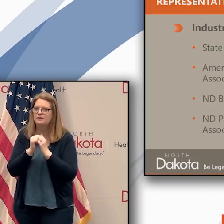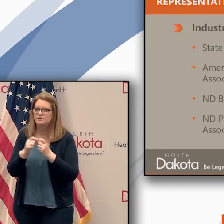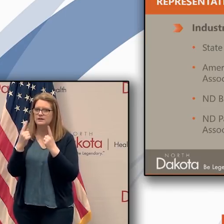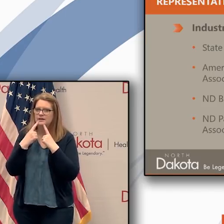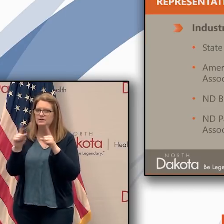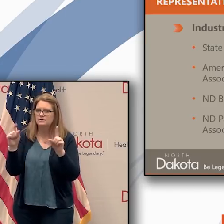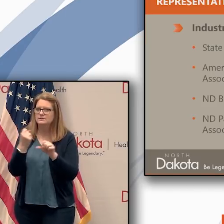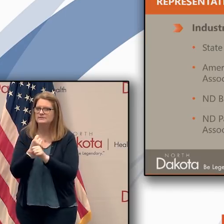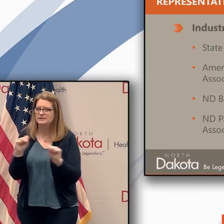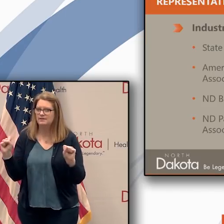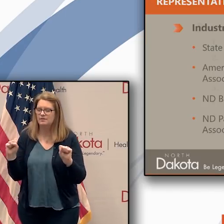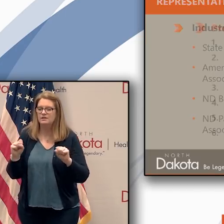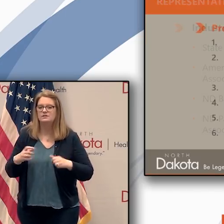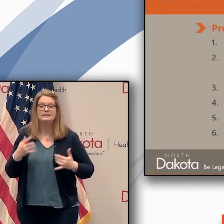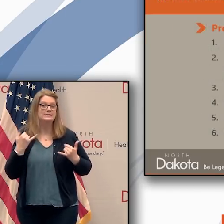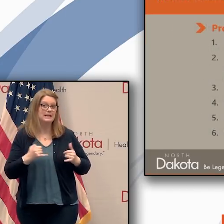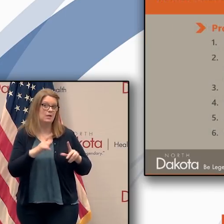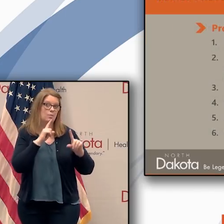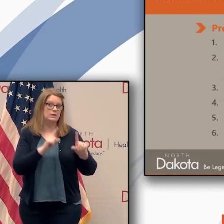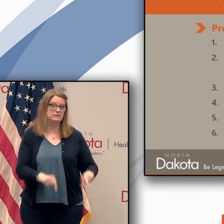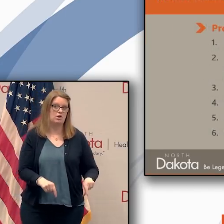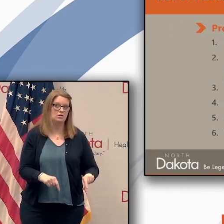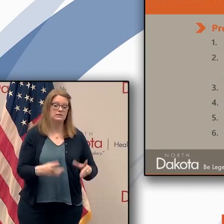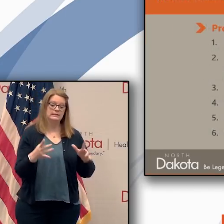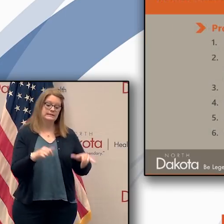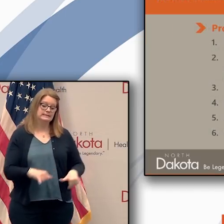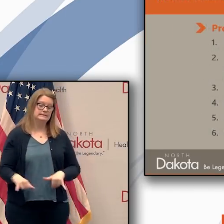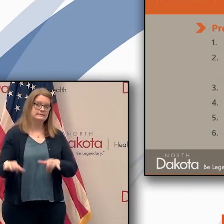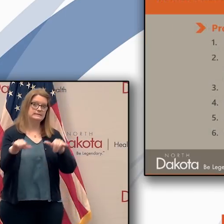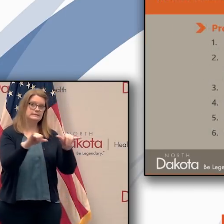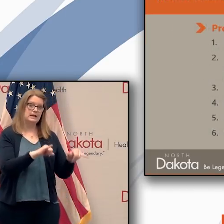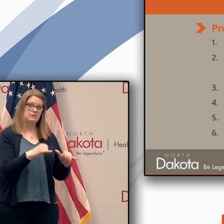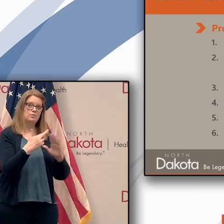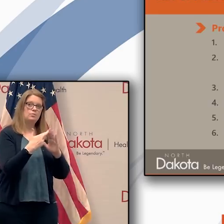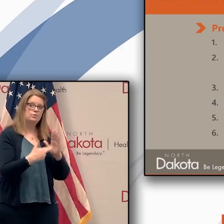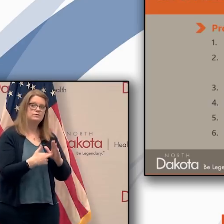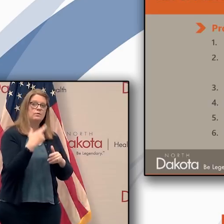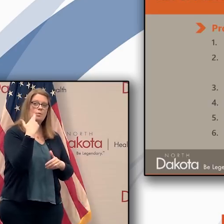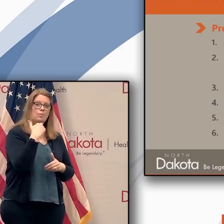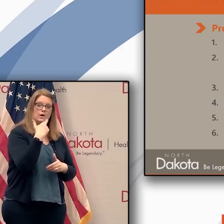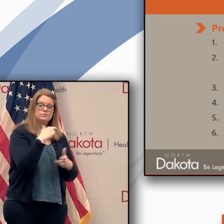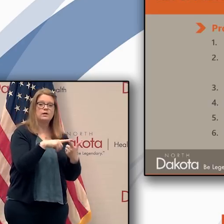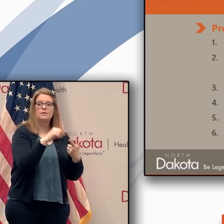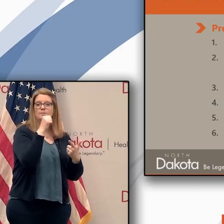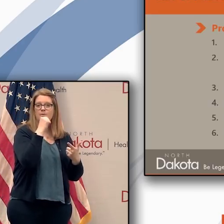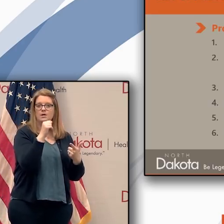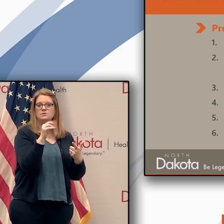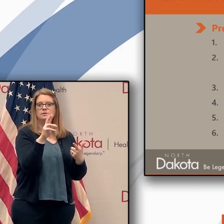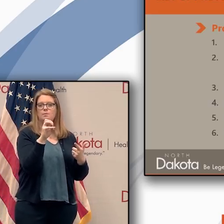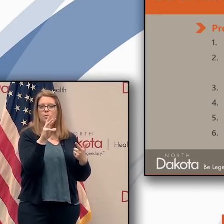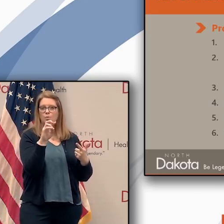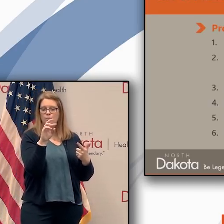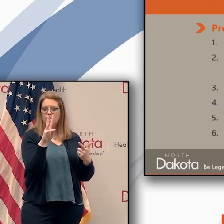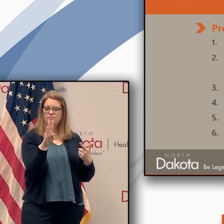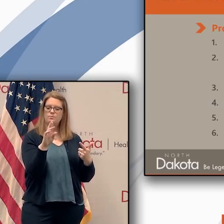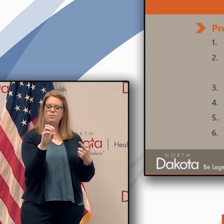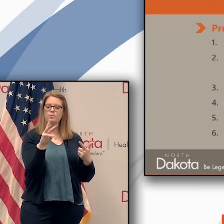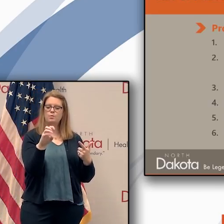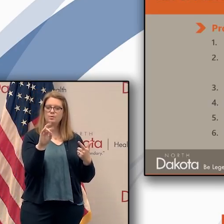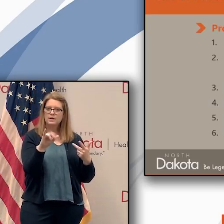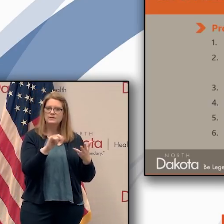The result of this effort is standard protocols for restaurants, bars, breweries, distilleries, and food